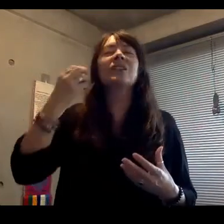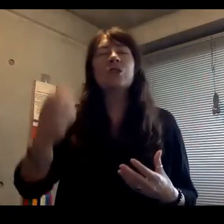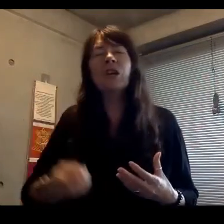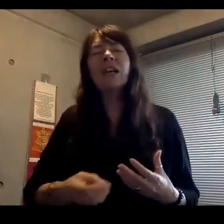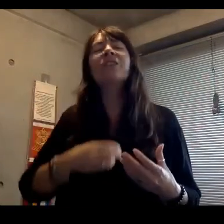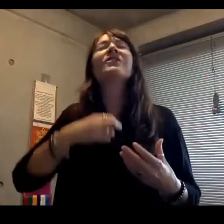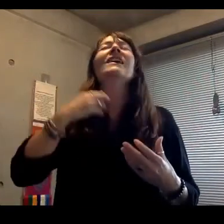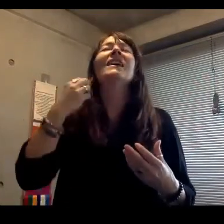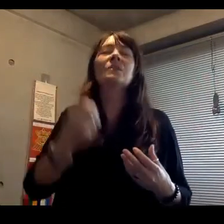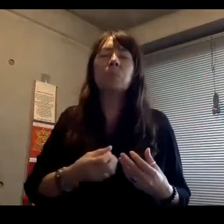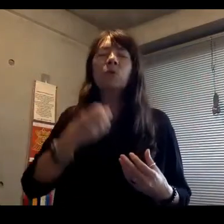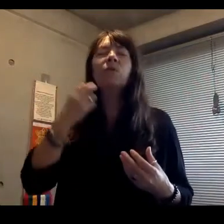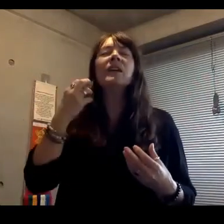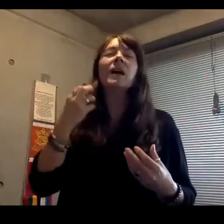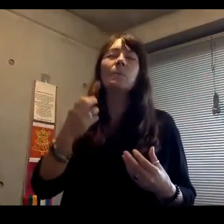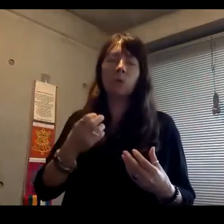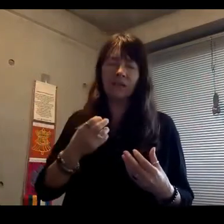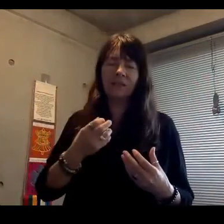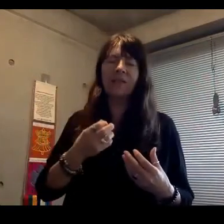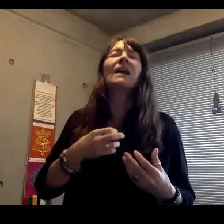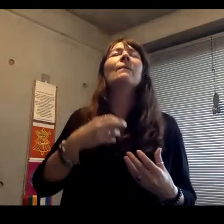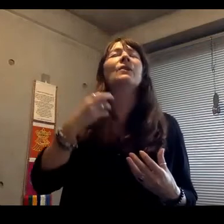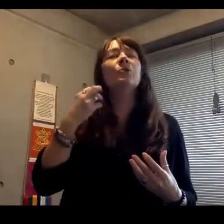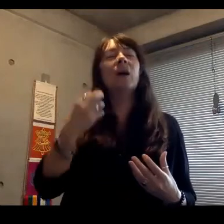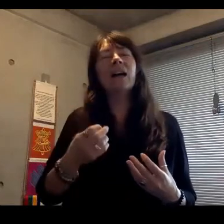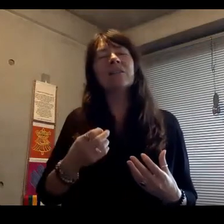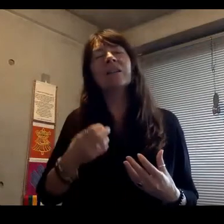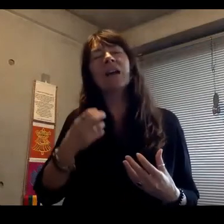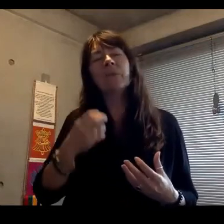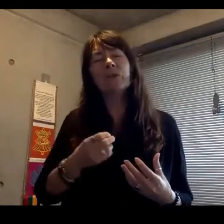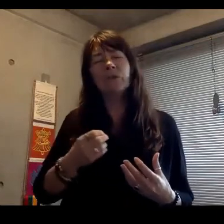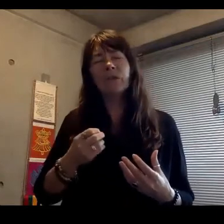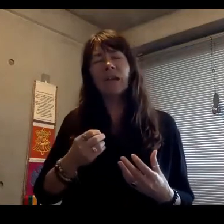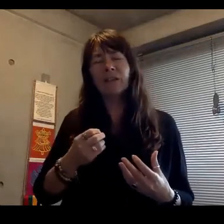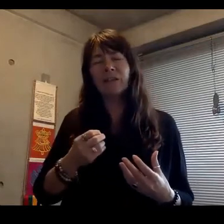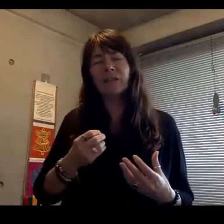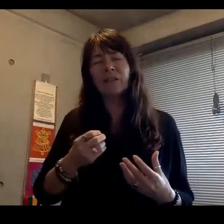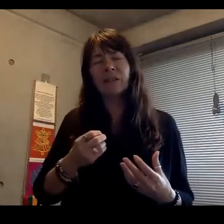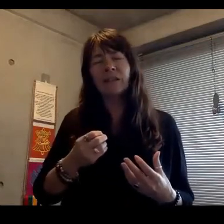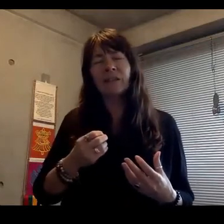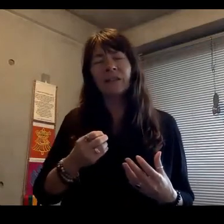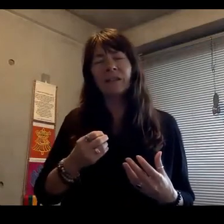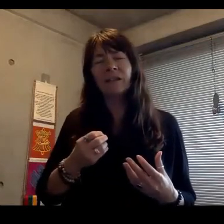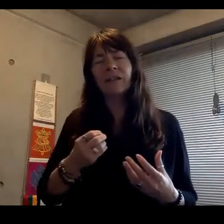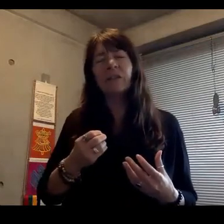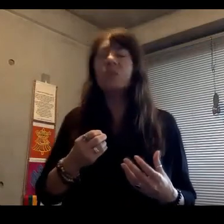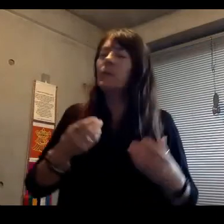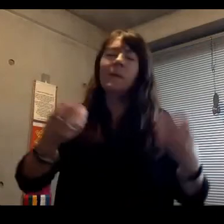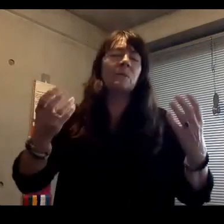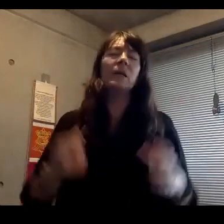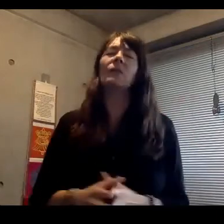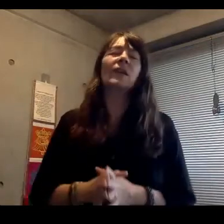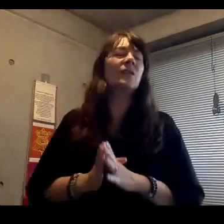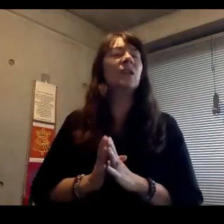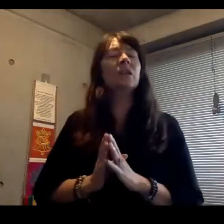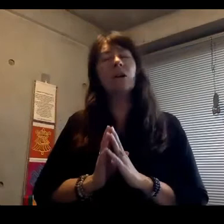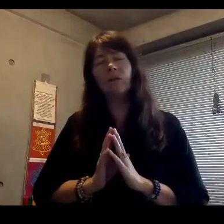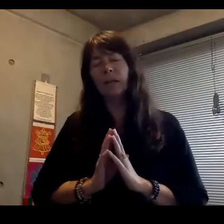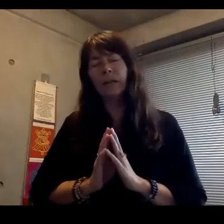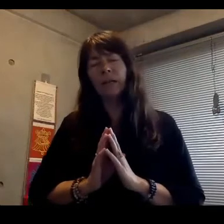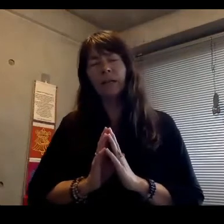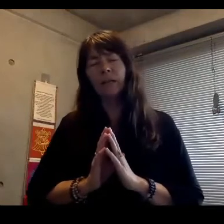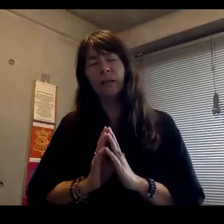this exchange, it's proving a point that you ask and the universe answers. Mm. So we may speak of anything